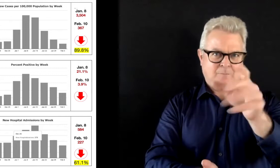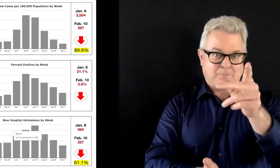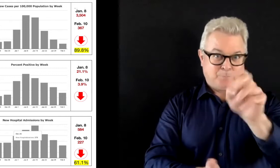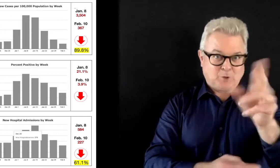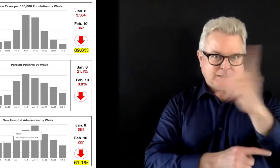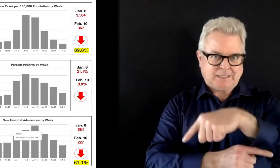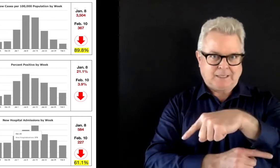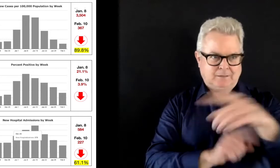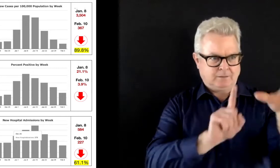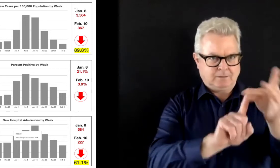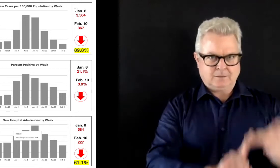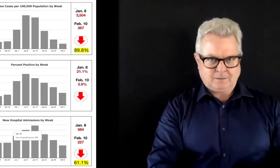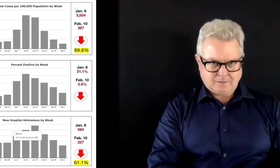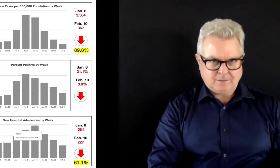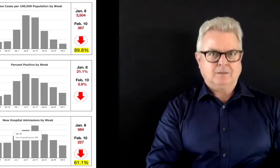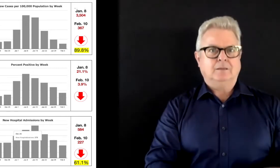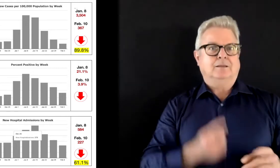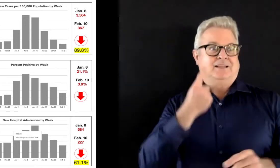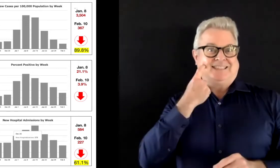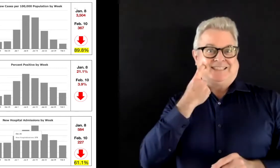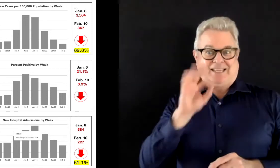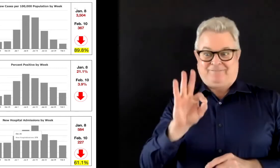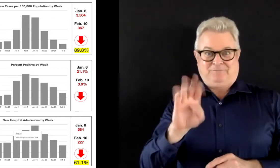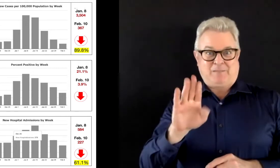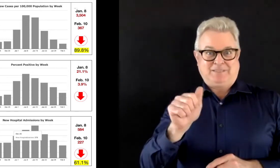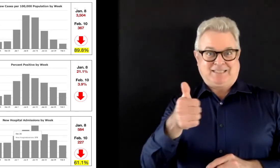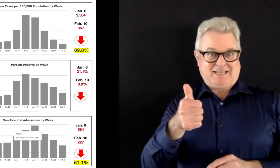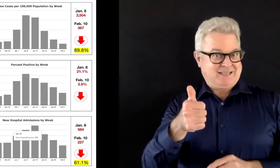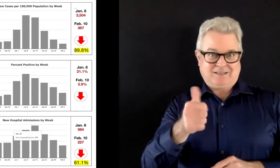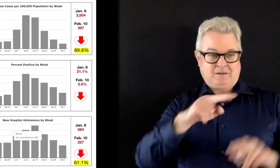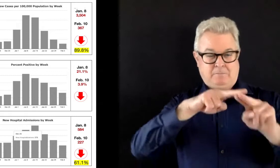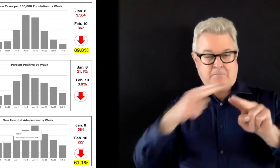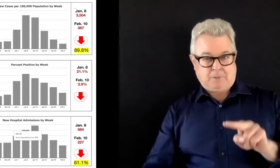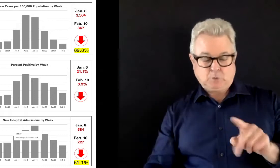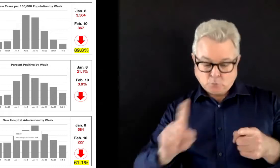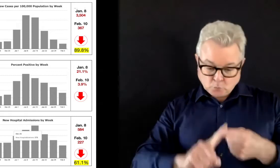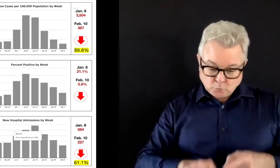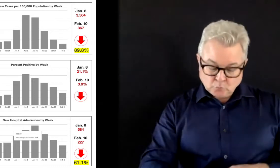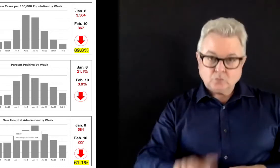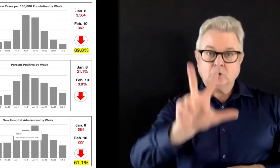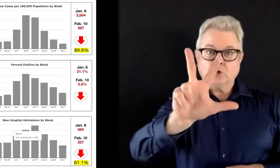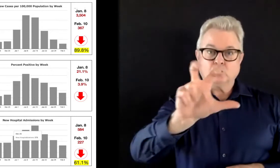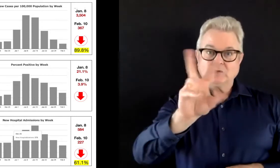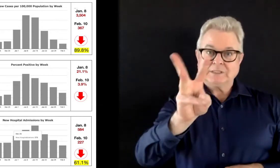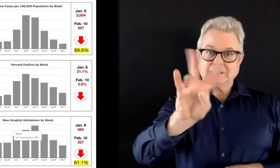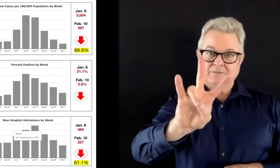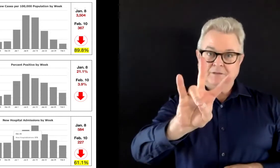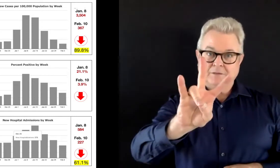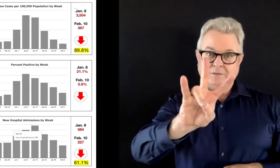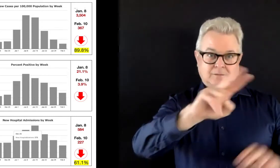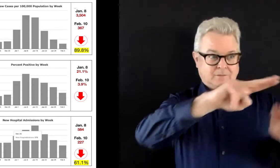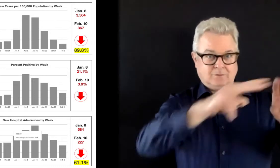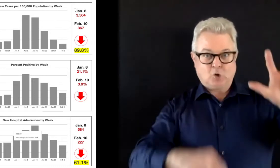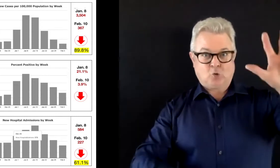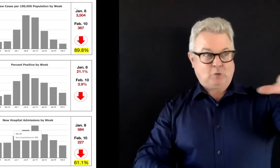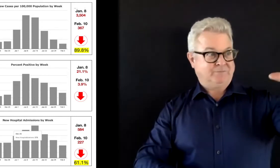8th, there were 3,504 new cases per day. But as of February the 10th, that number has